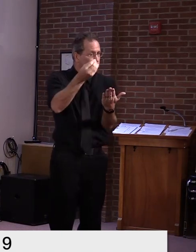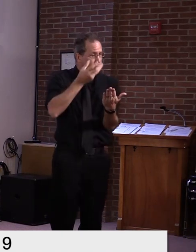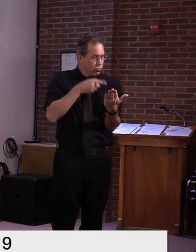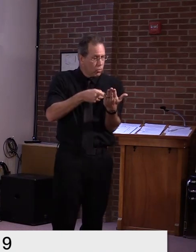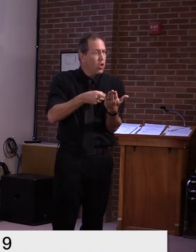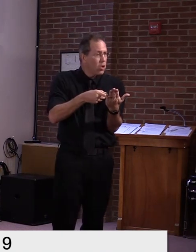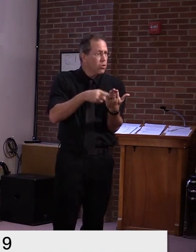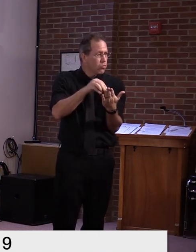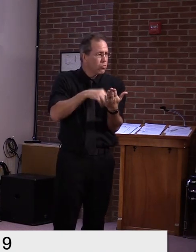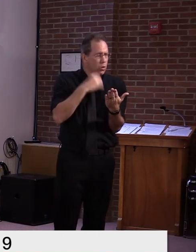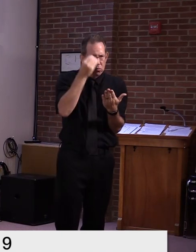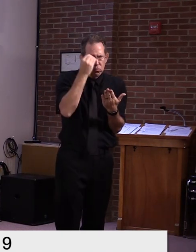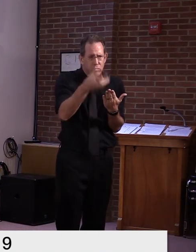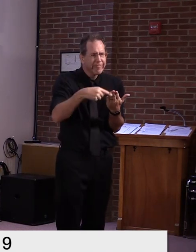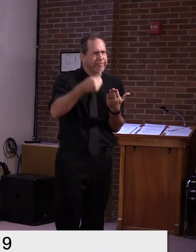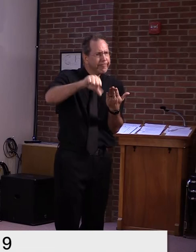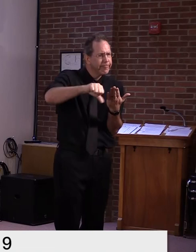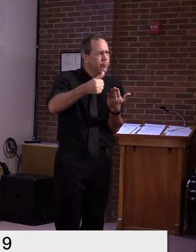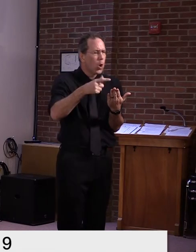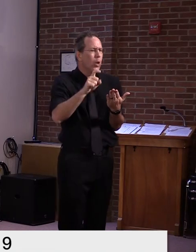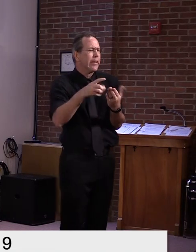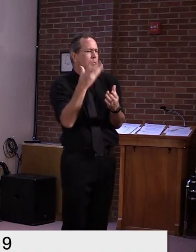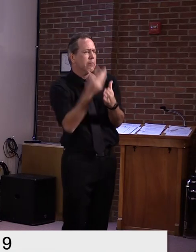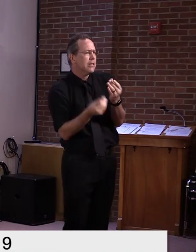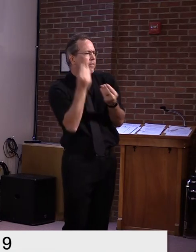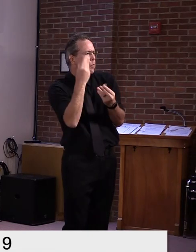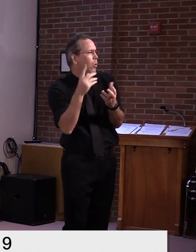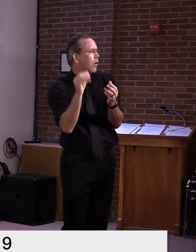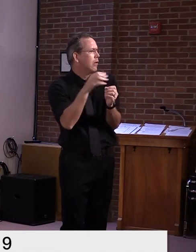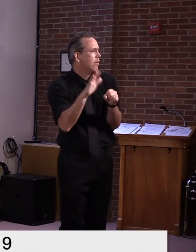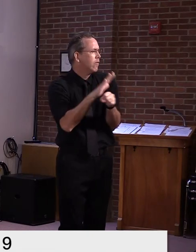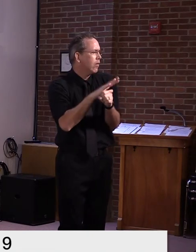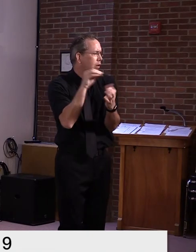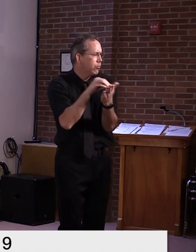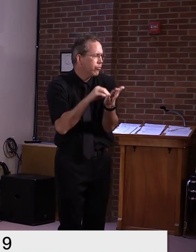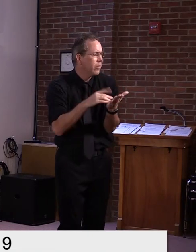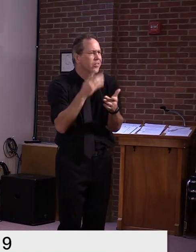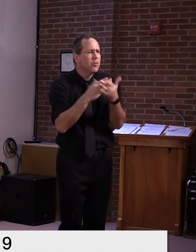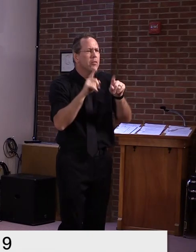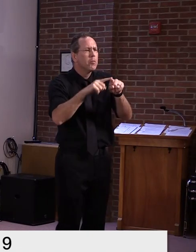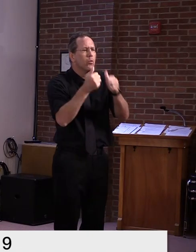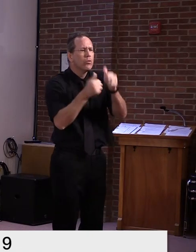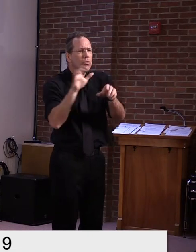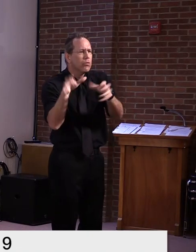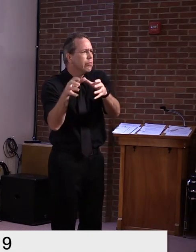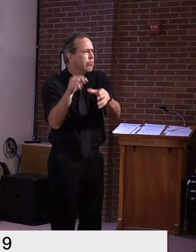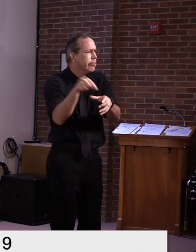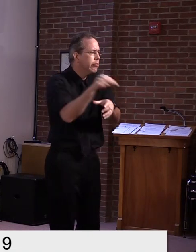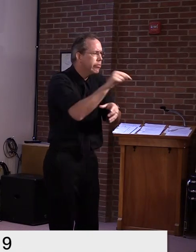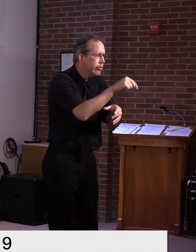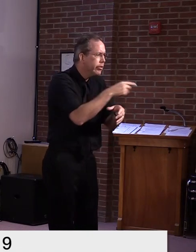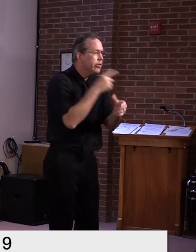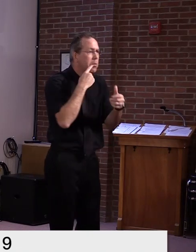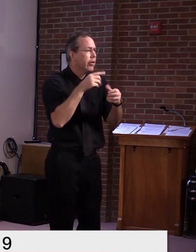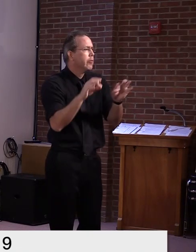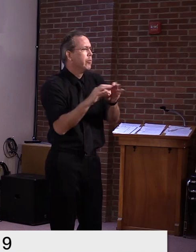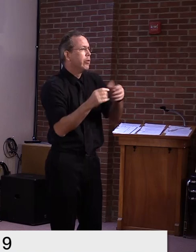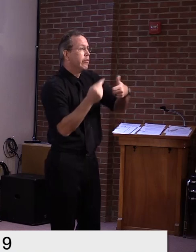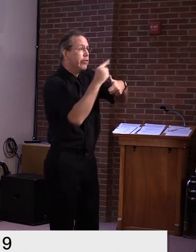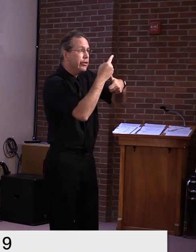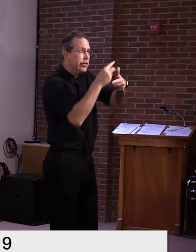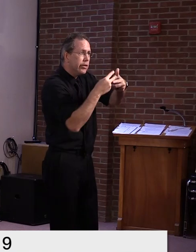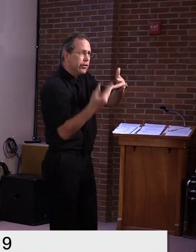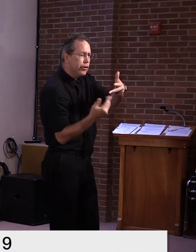of applications submitted. The request for funding through this program has been